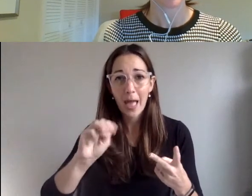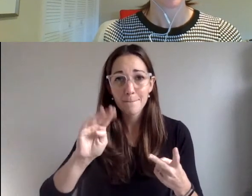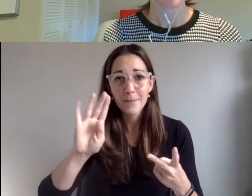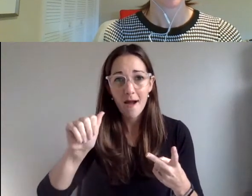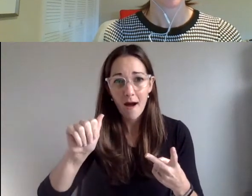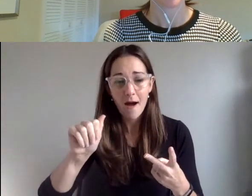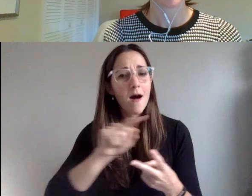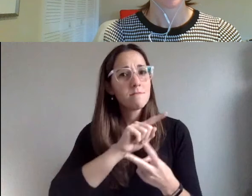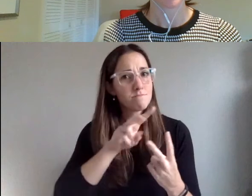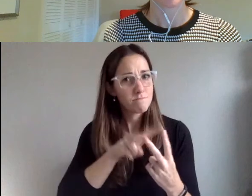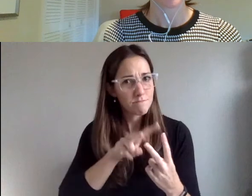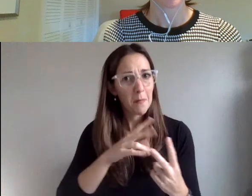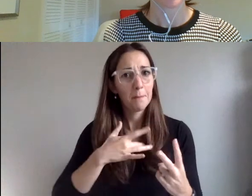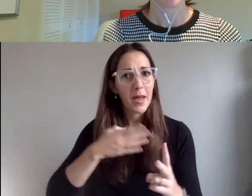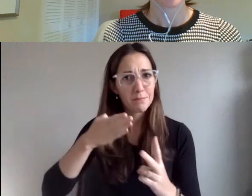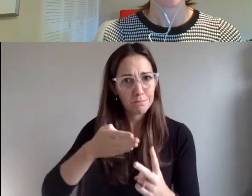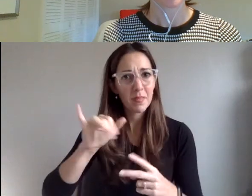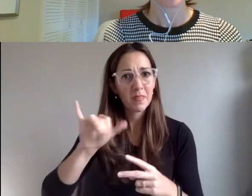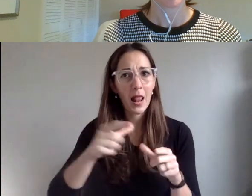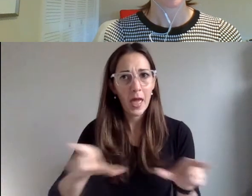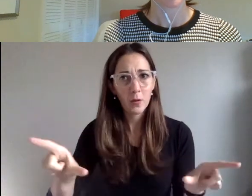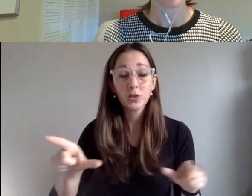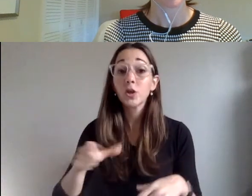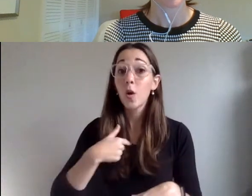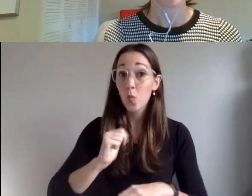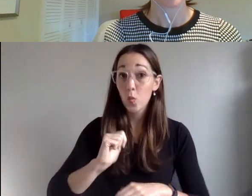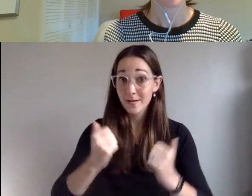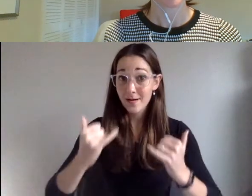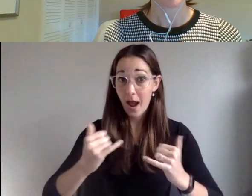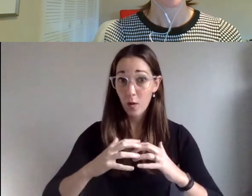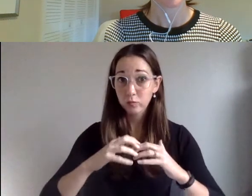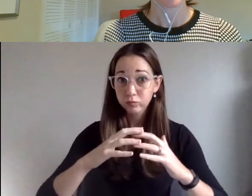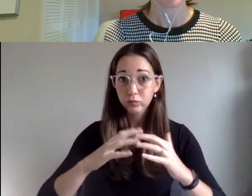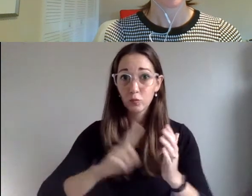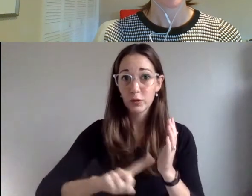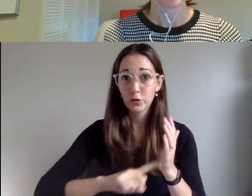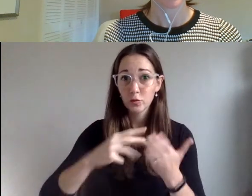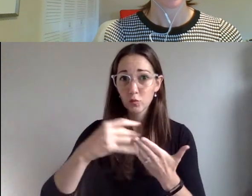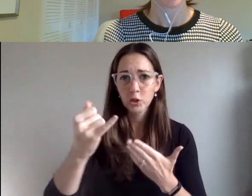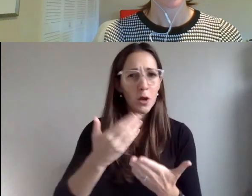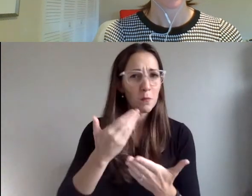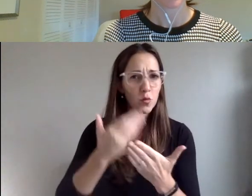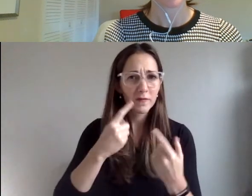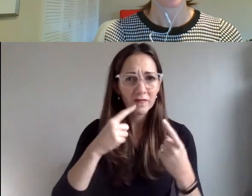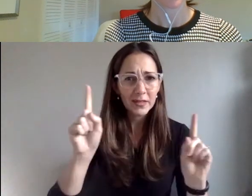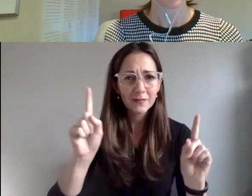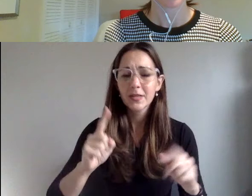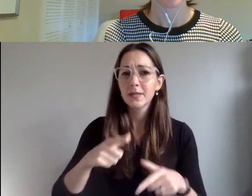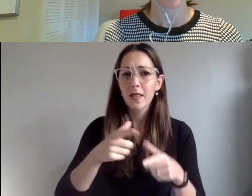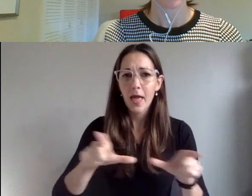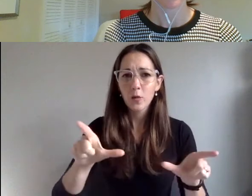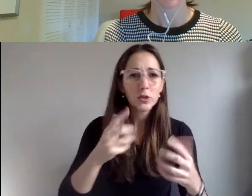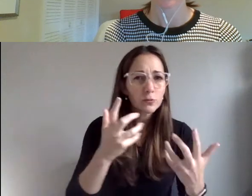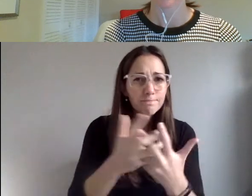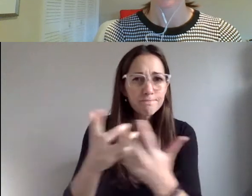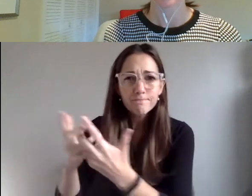And we're setting up a research project to sort of prove its effectiveness in rural contexts. So we